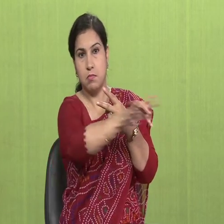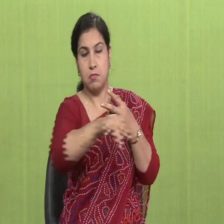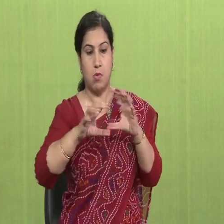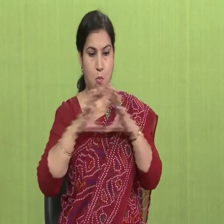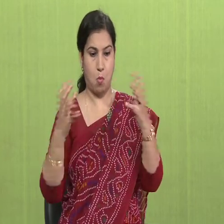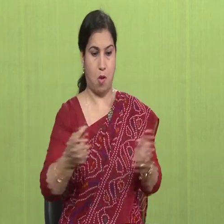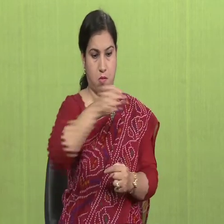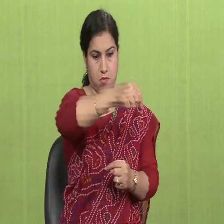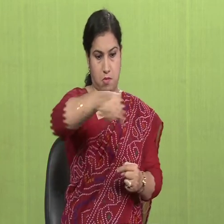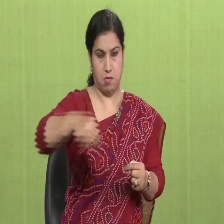And these two